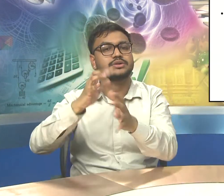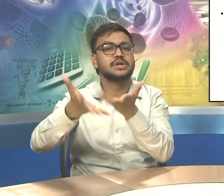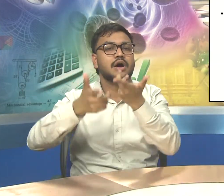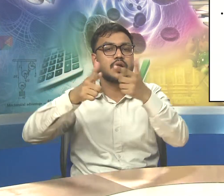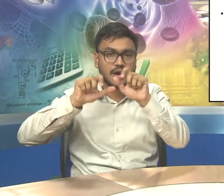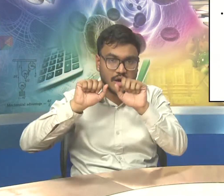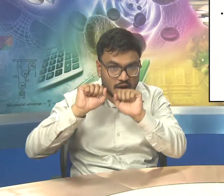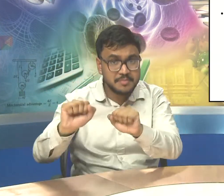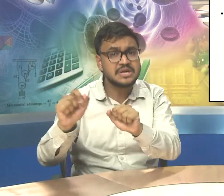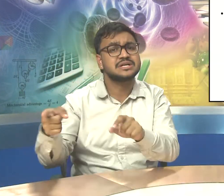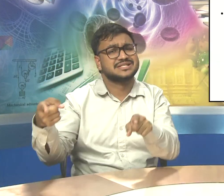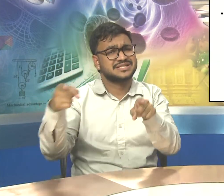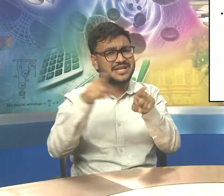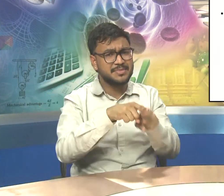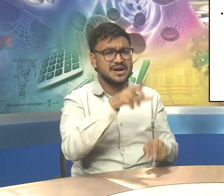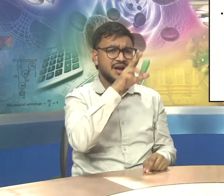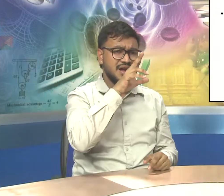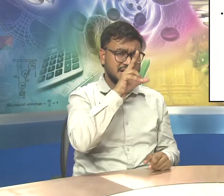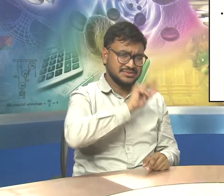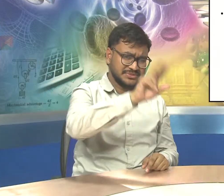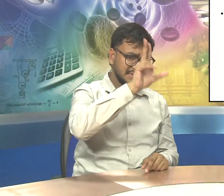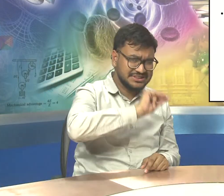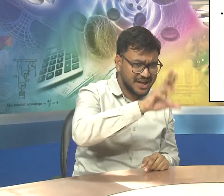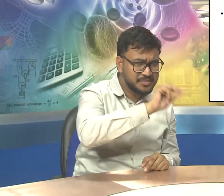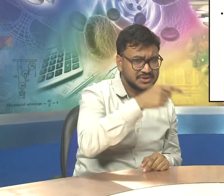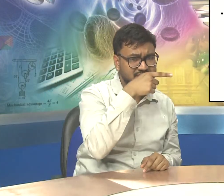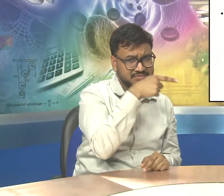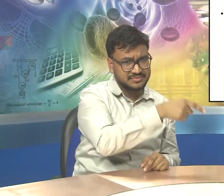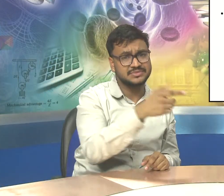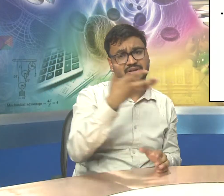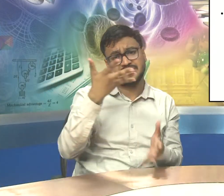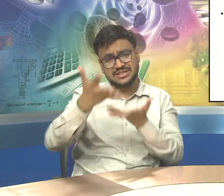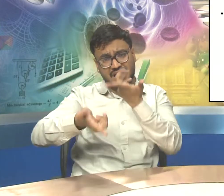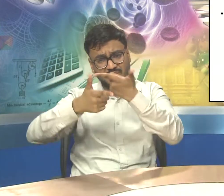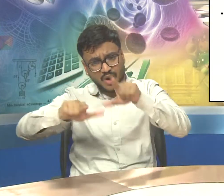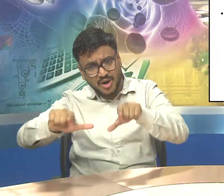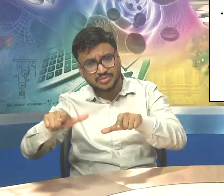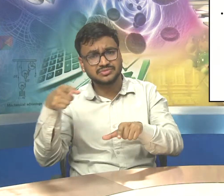animal communication.